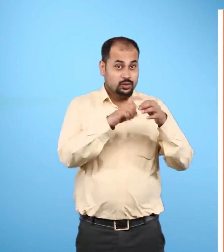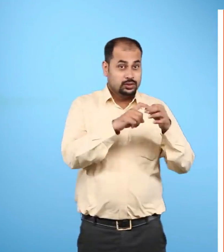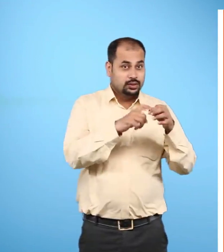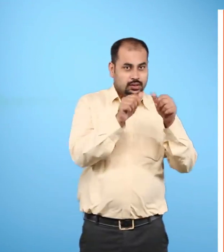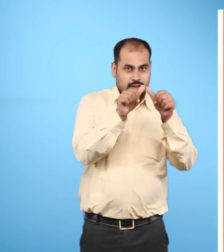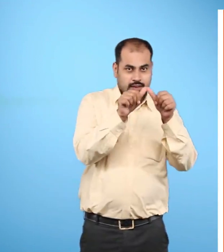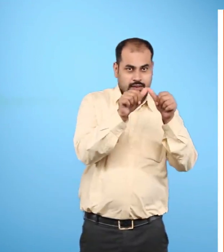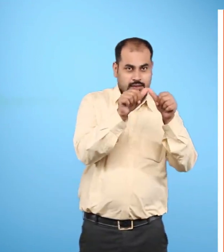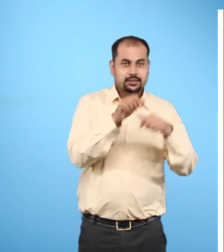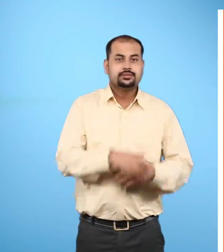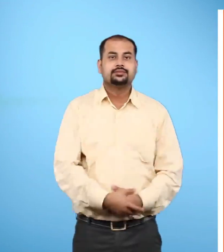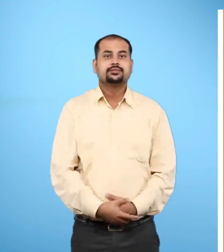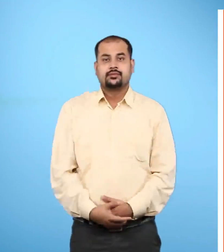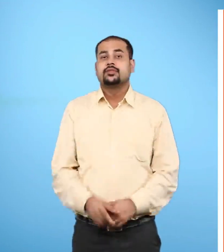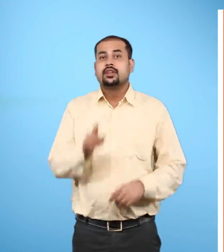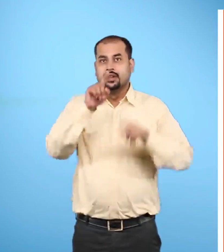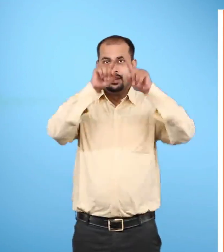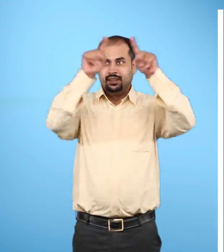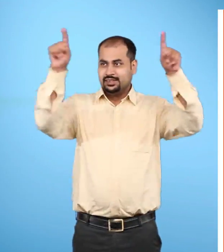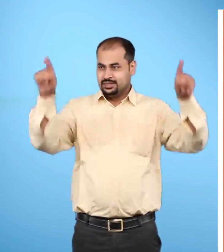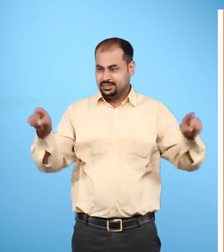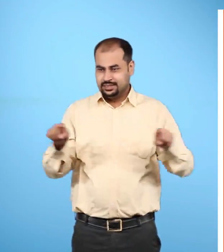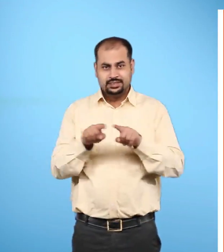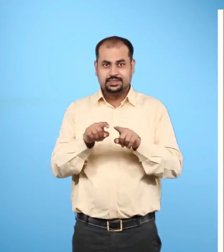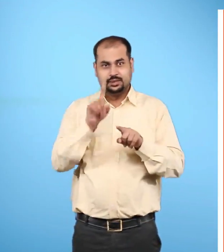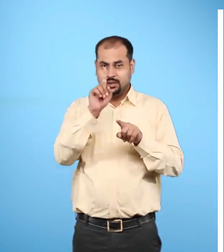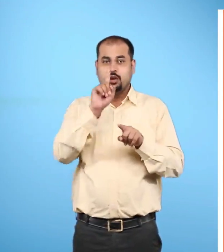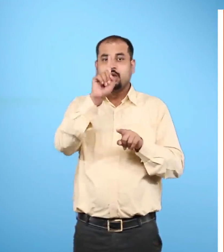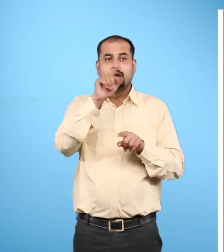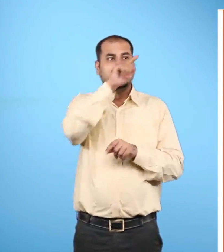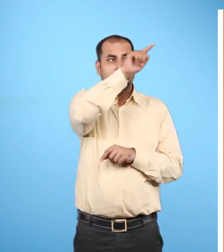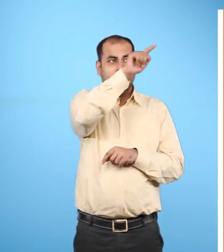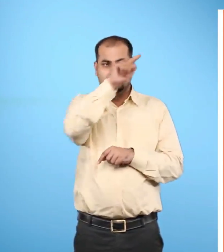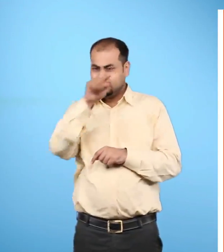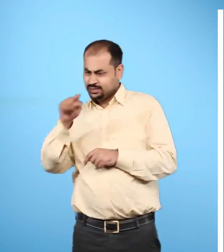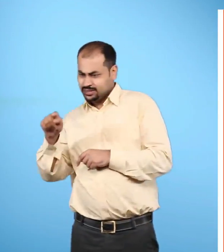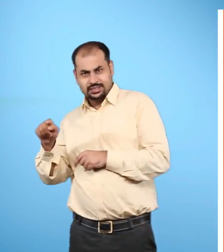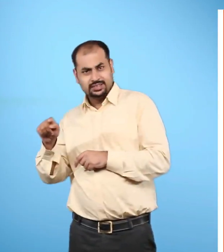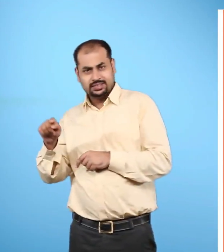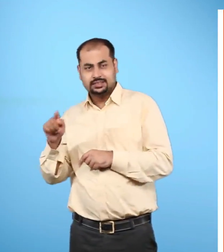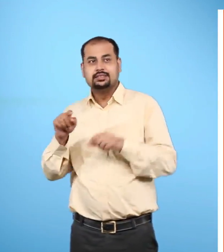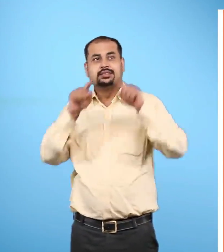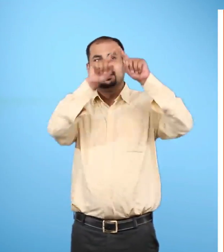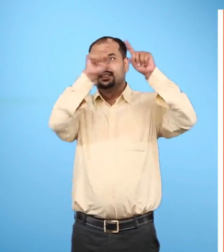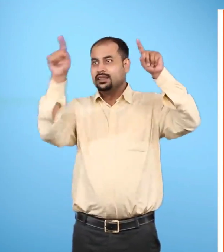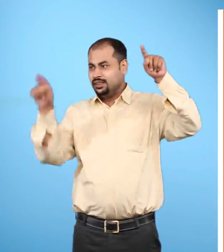Question, Part A. Draw one straight line in this rectangle to divide it into 2